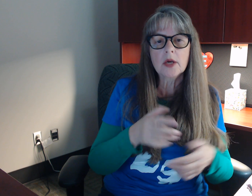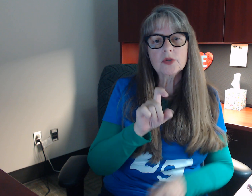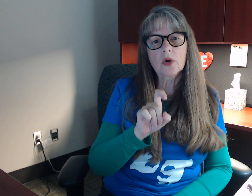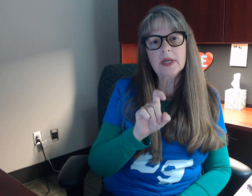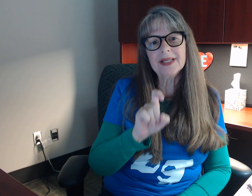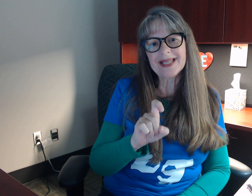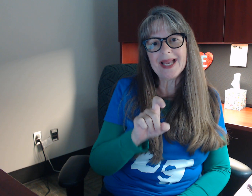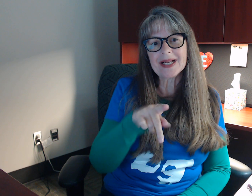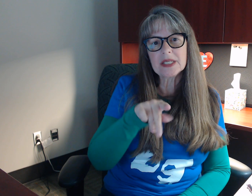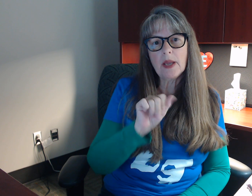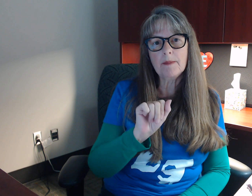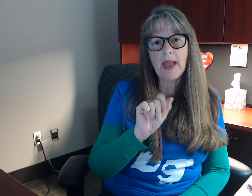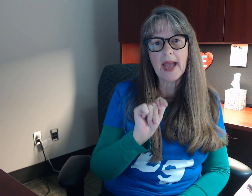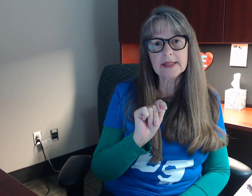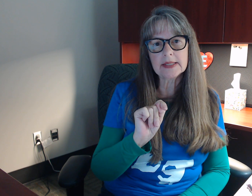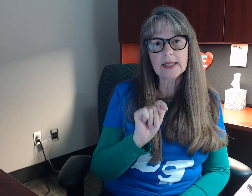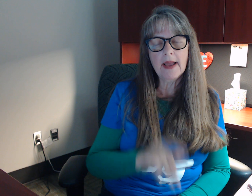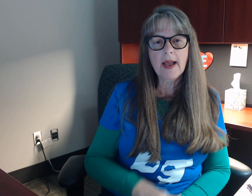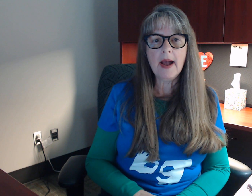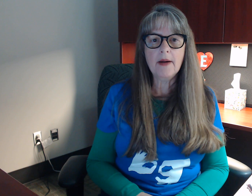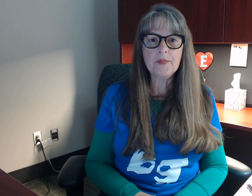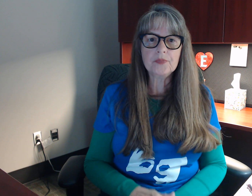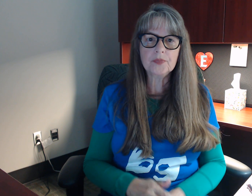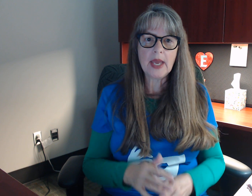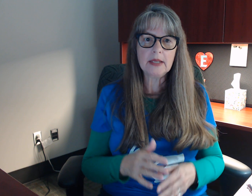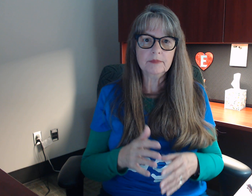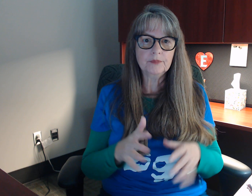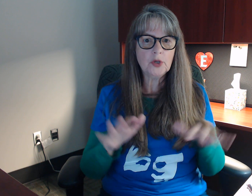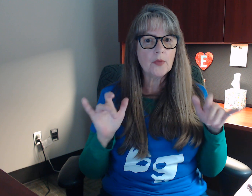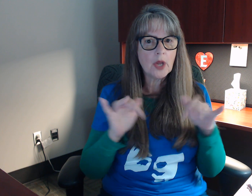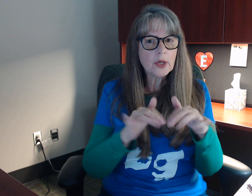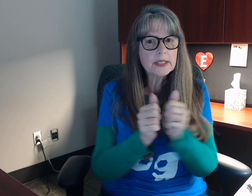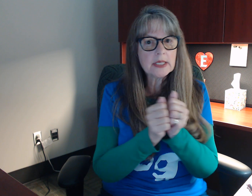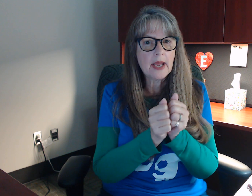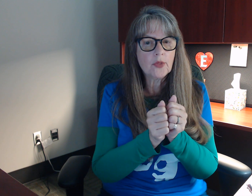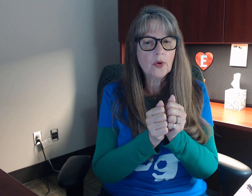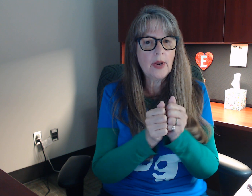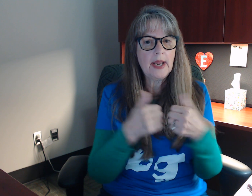So it's expats that, they all get together and have a